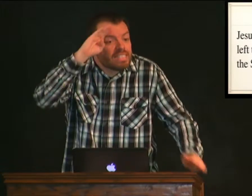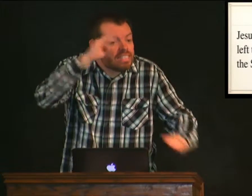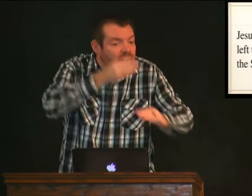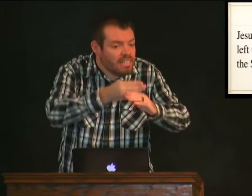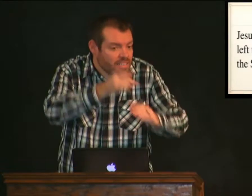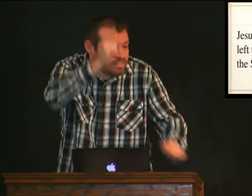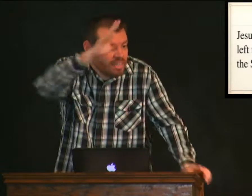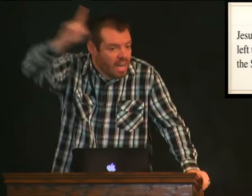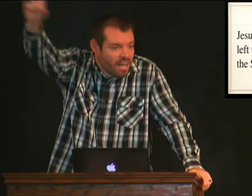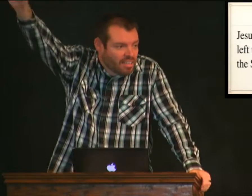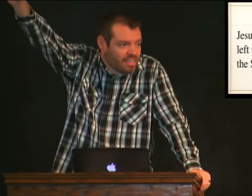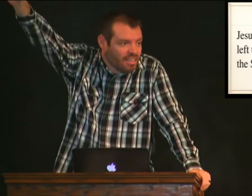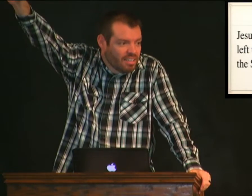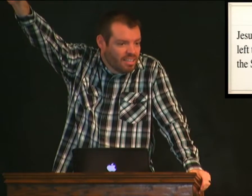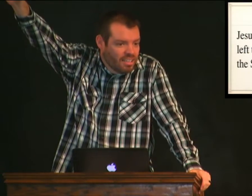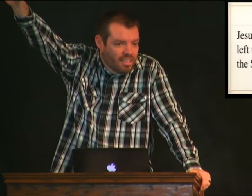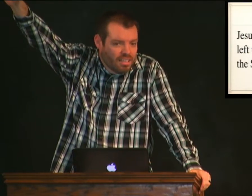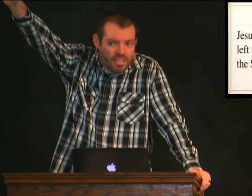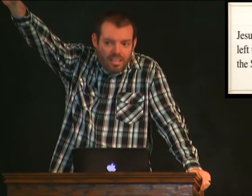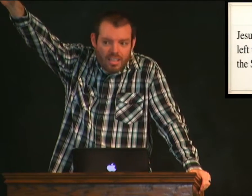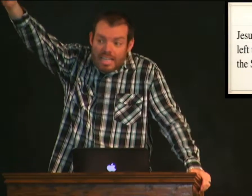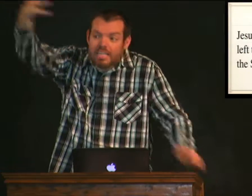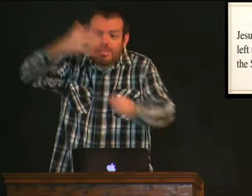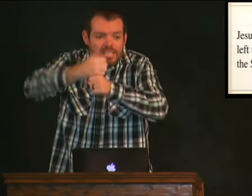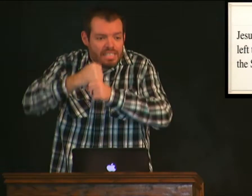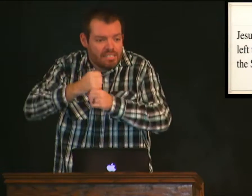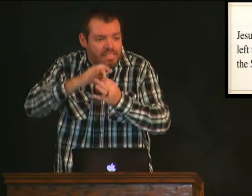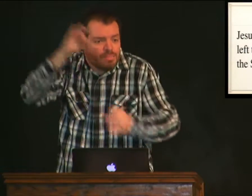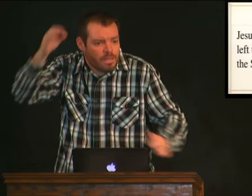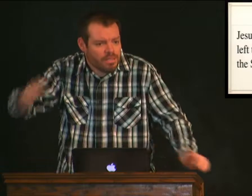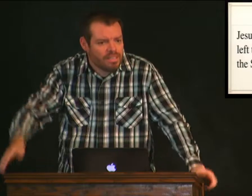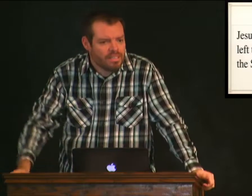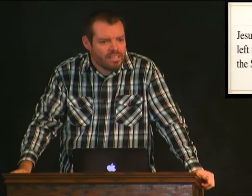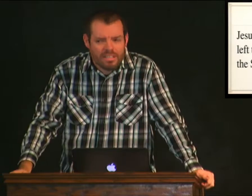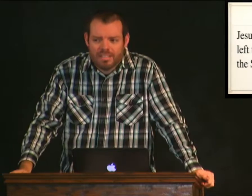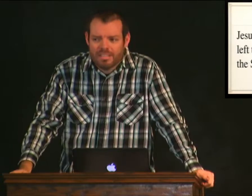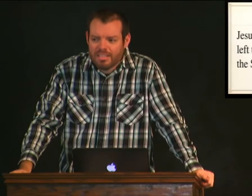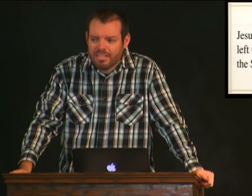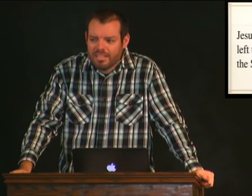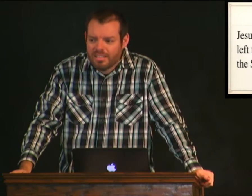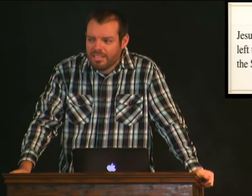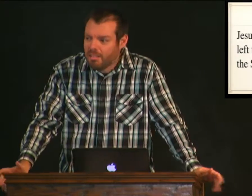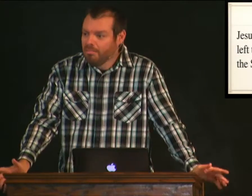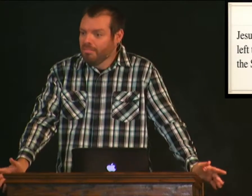Now the Son of God, he received the Spirit.